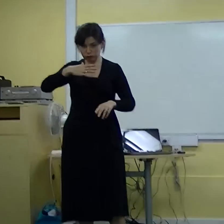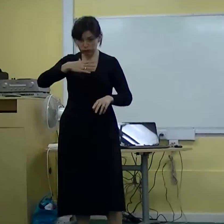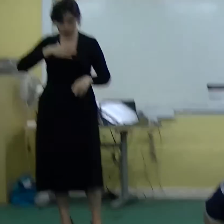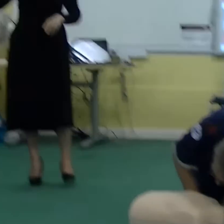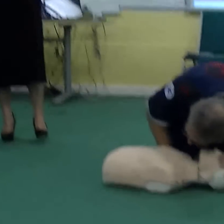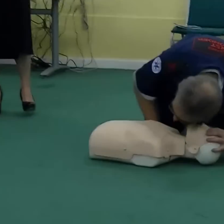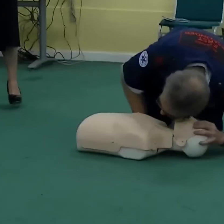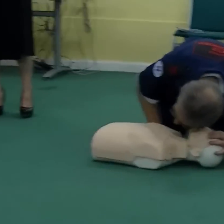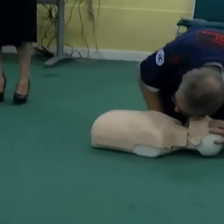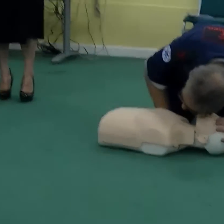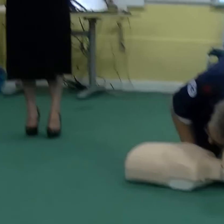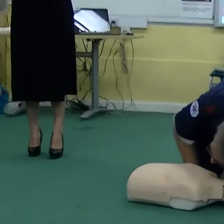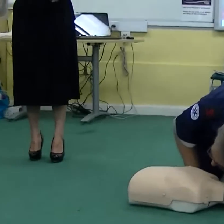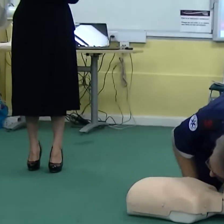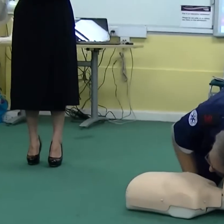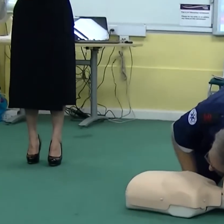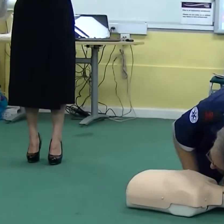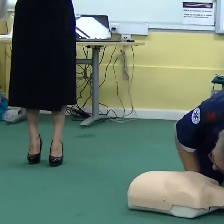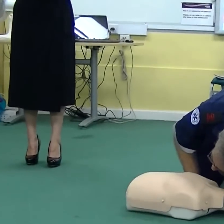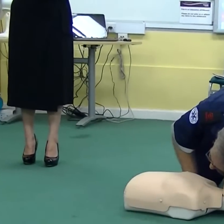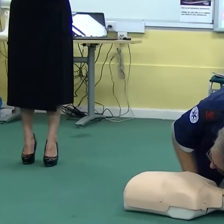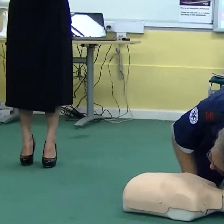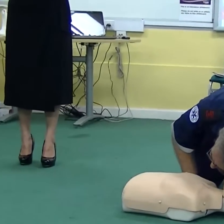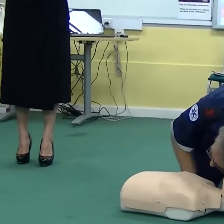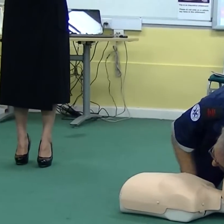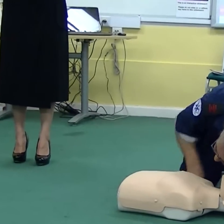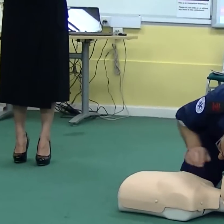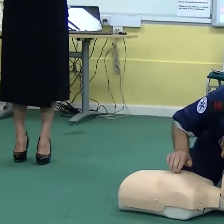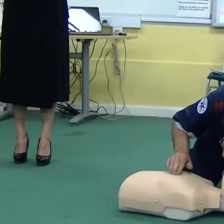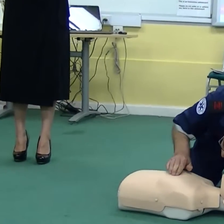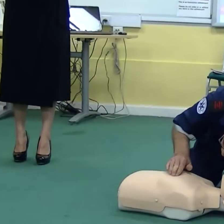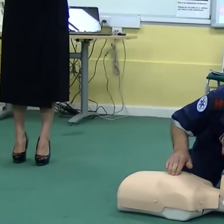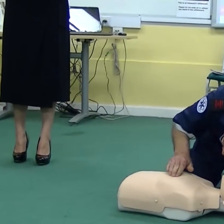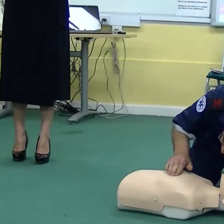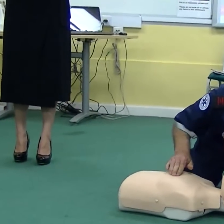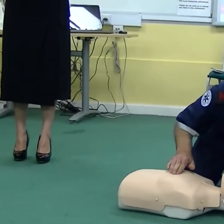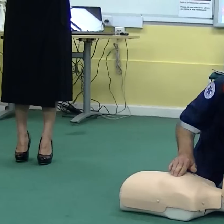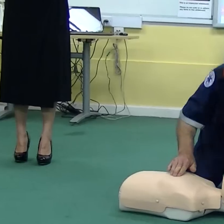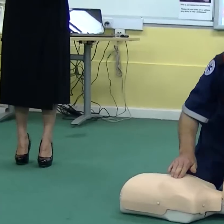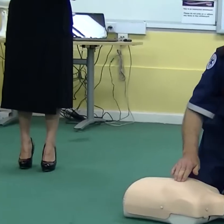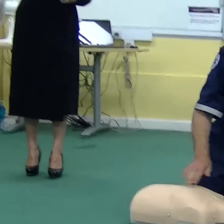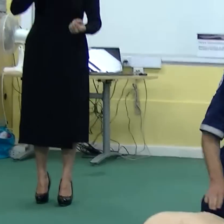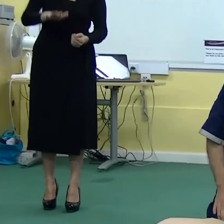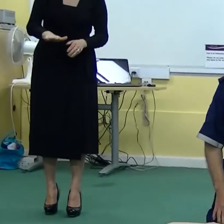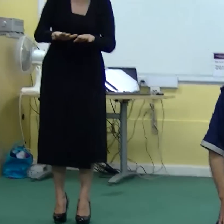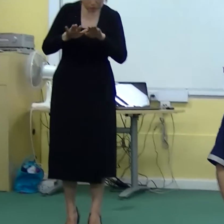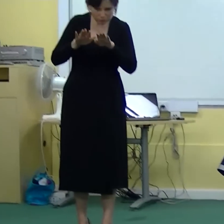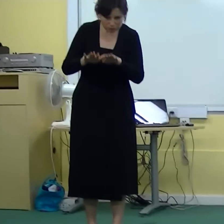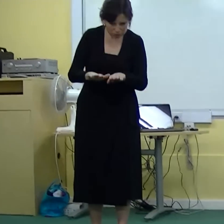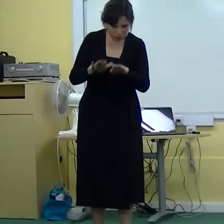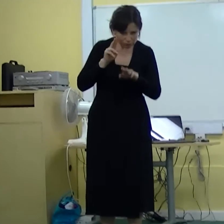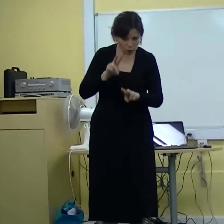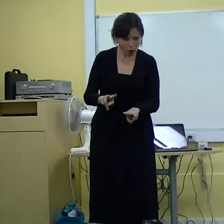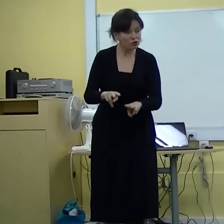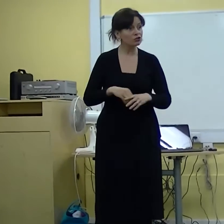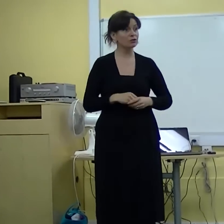down, like so. You're listening and feeling and watching to see if there is any movement on the